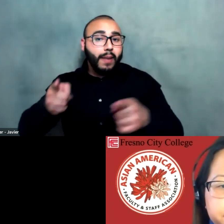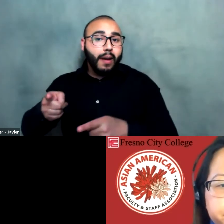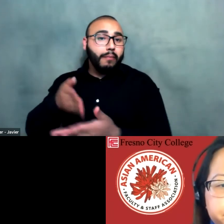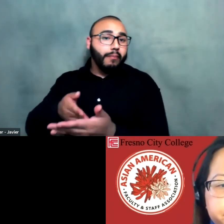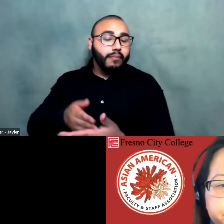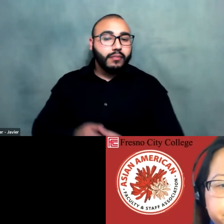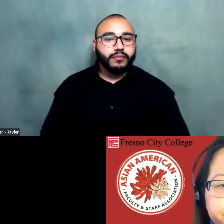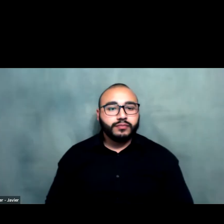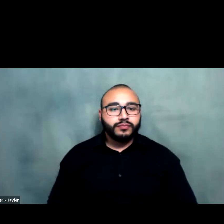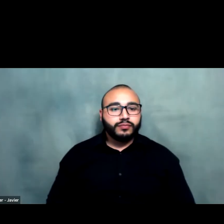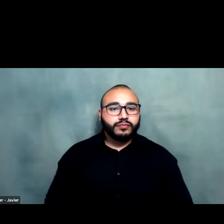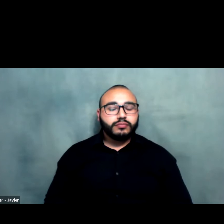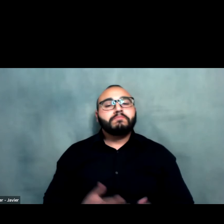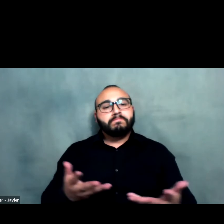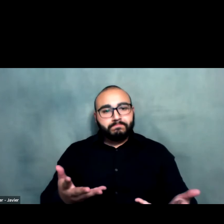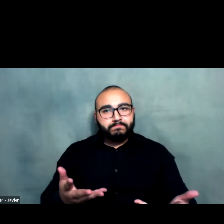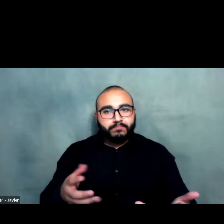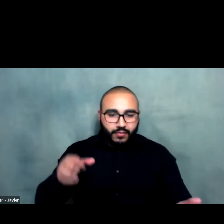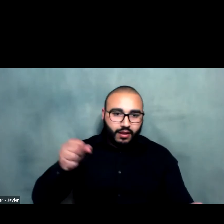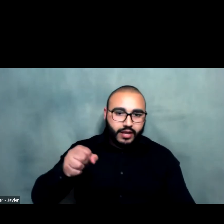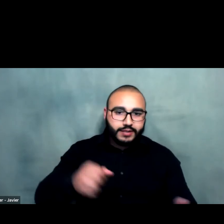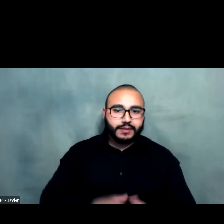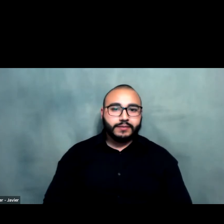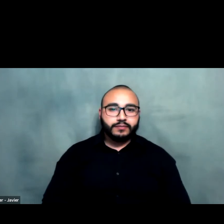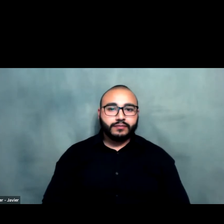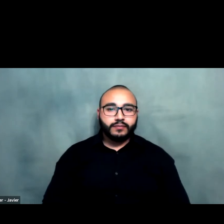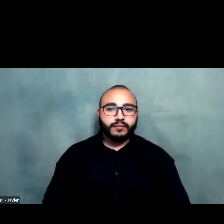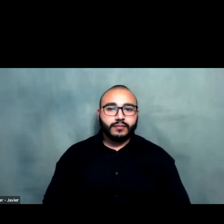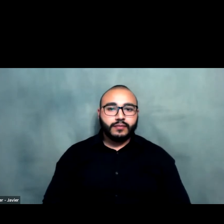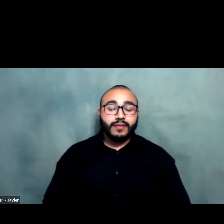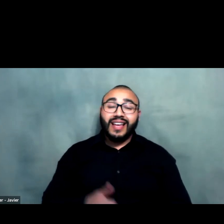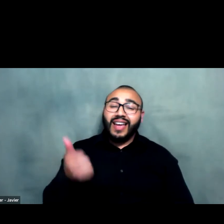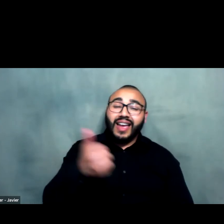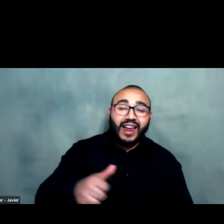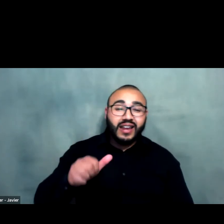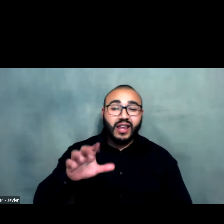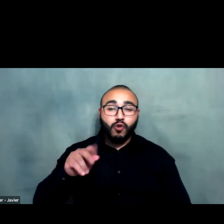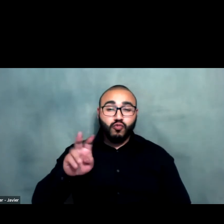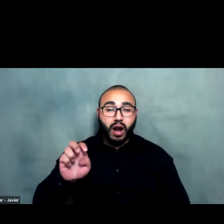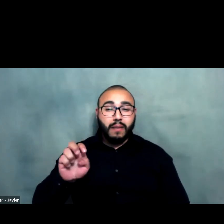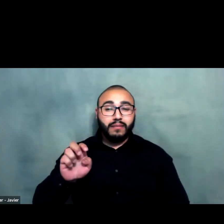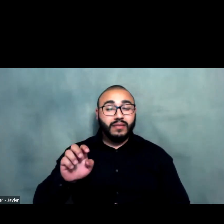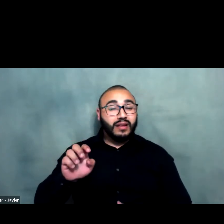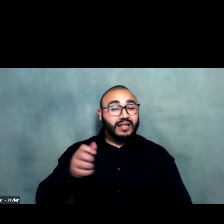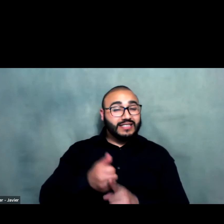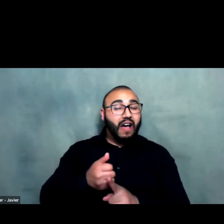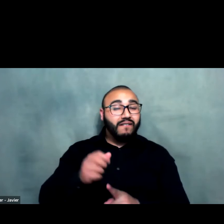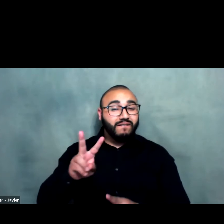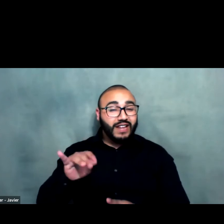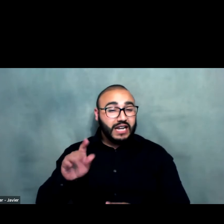Yes. Well, you know, a victim of any crime is very difficult, right? Very stressful, very